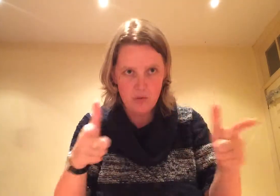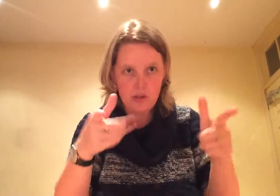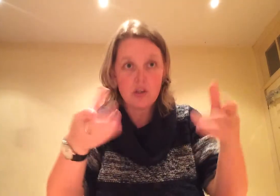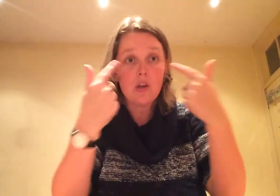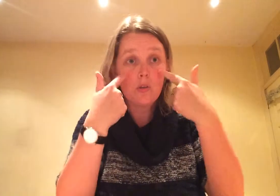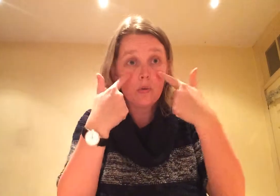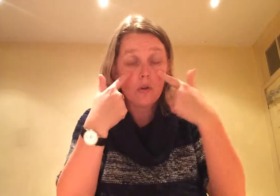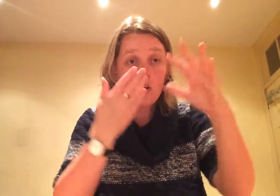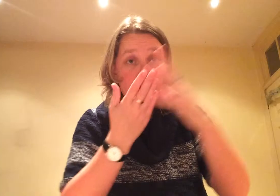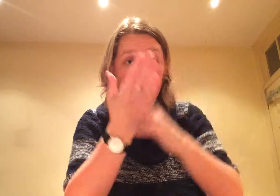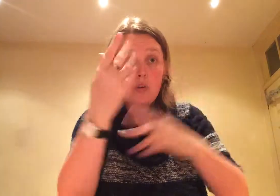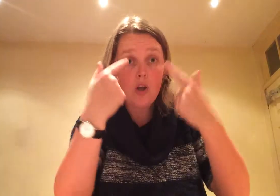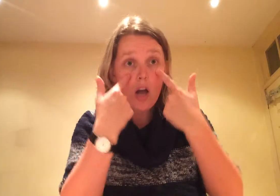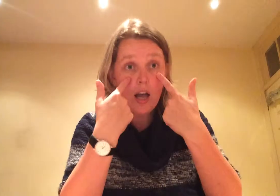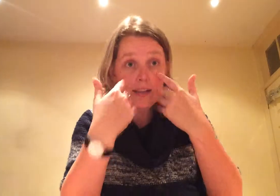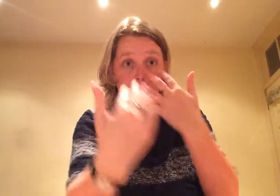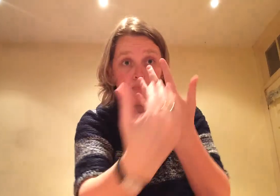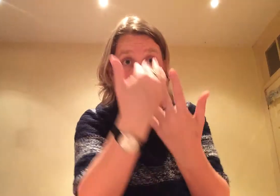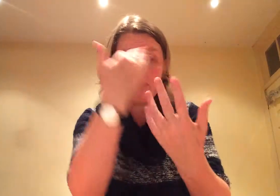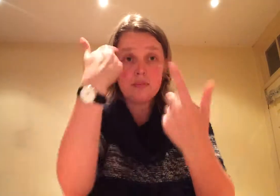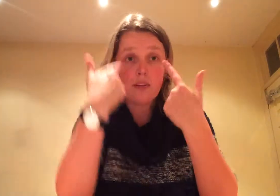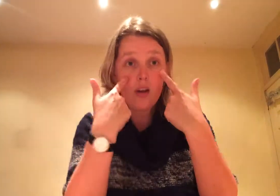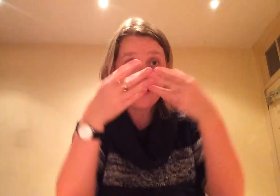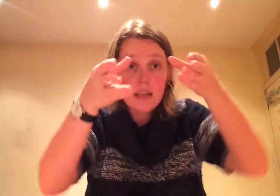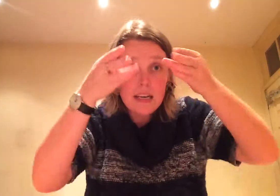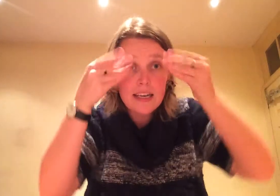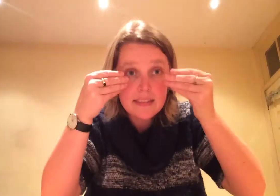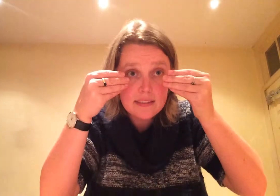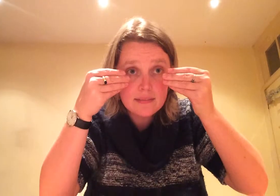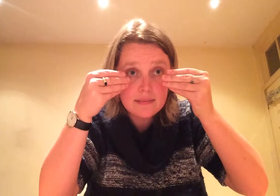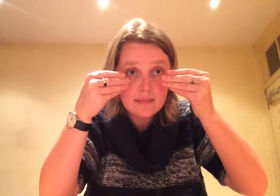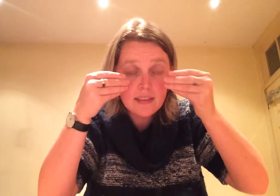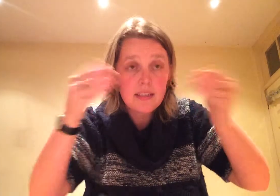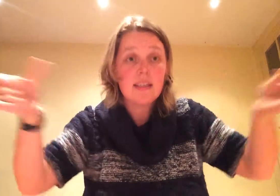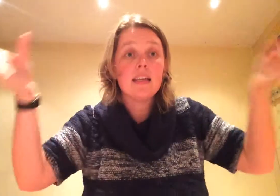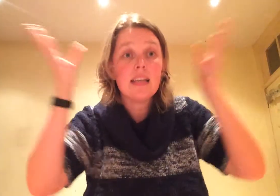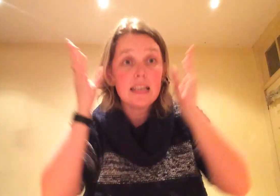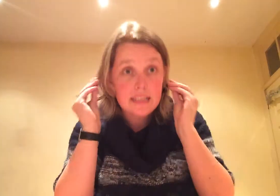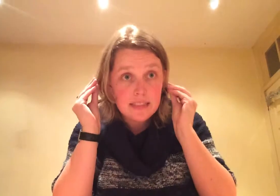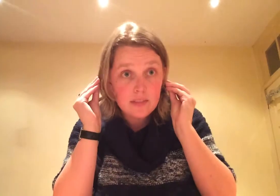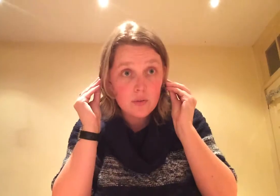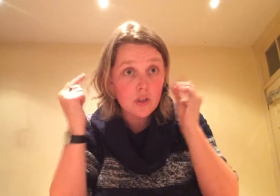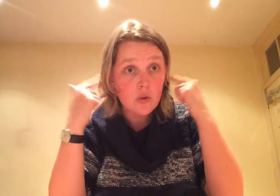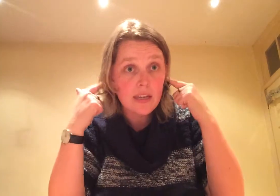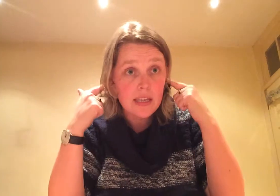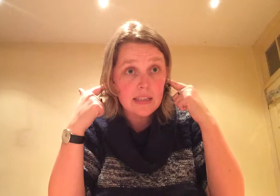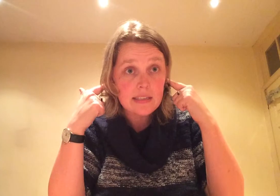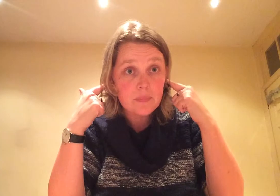language through your eyes. Listen. And listen through your ears.